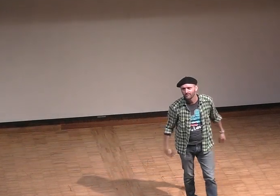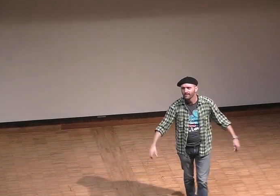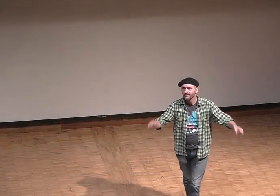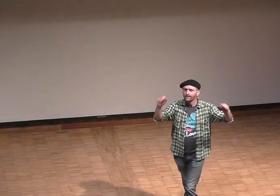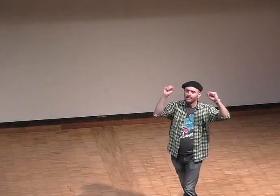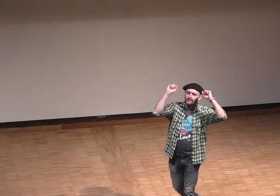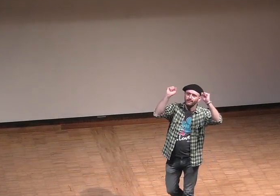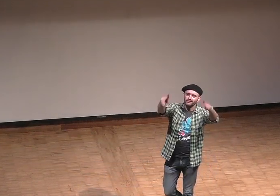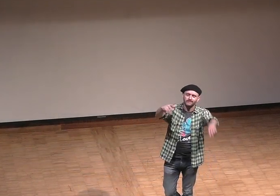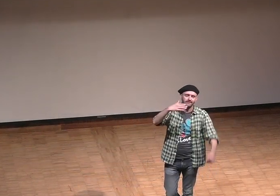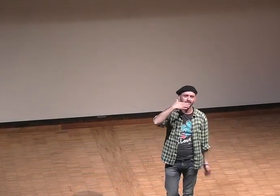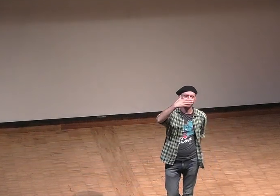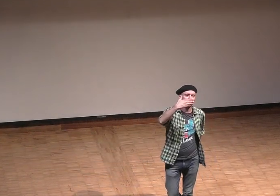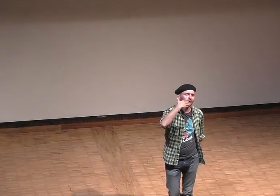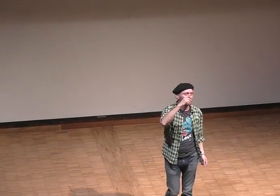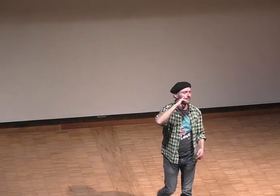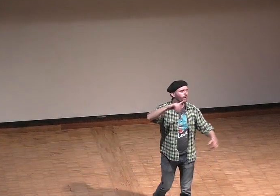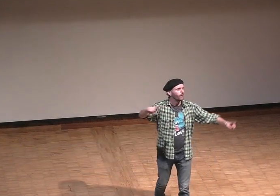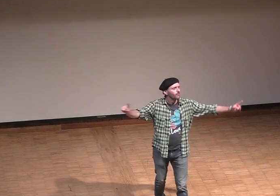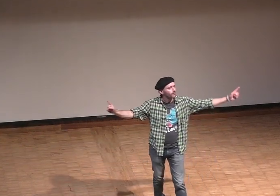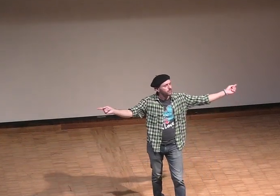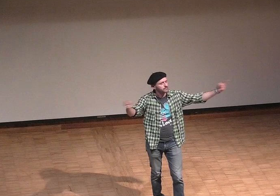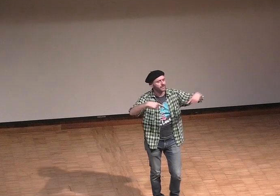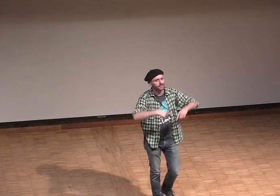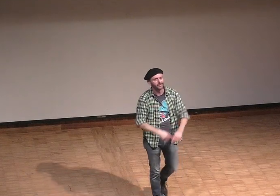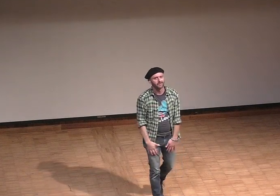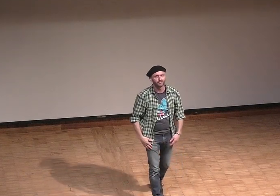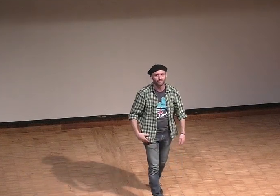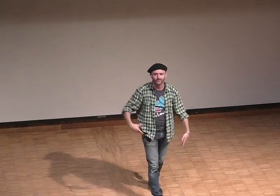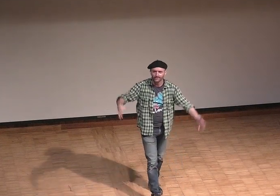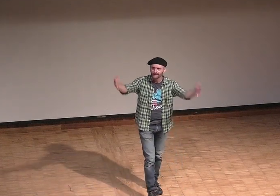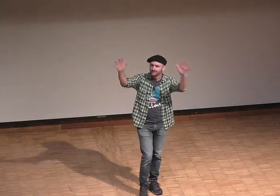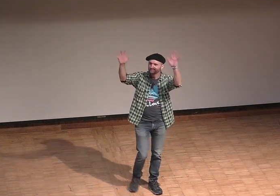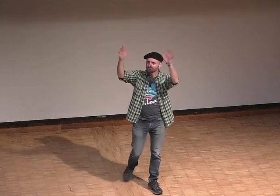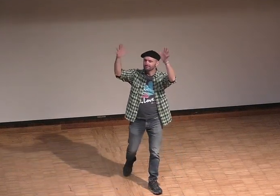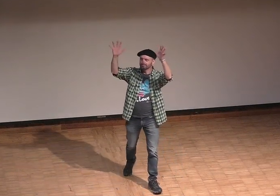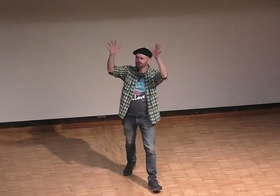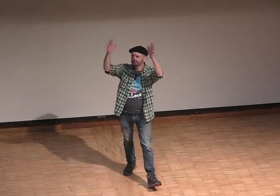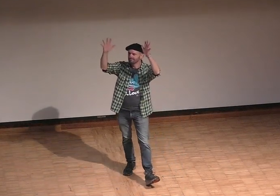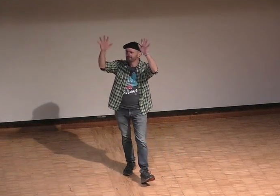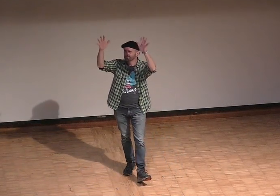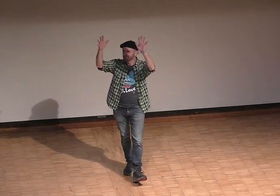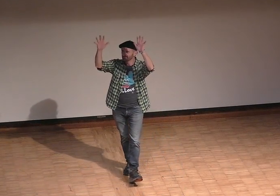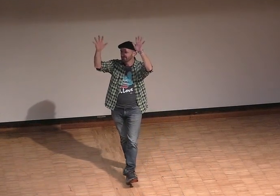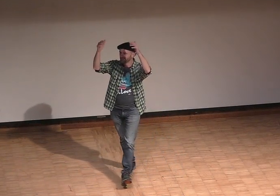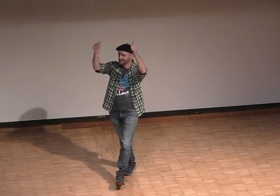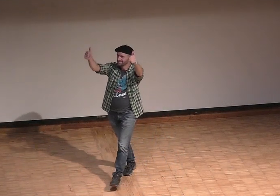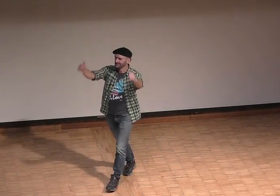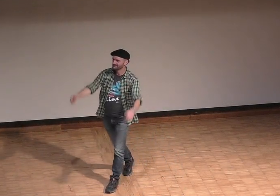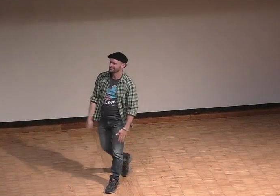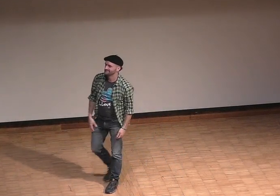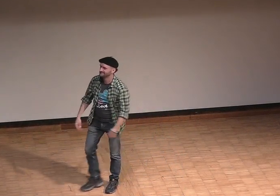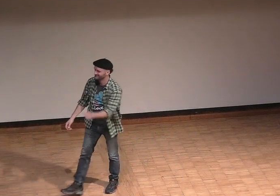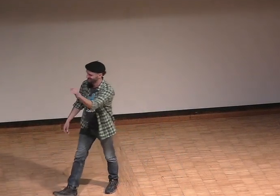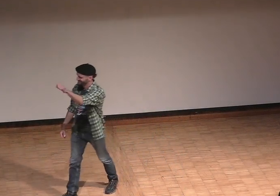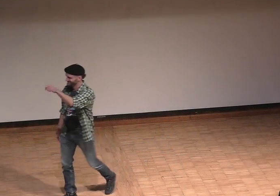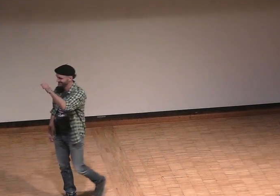Well, we're out of time. Thank you so much. Thank you all for coming today. Thank you.